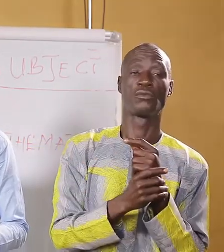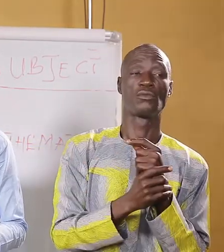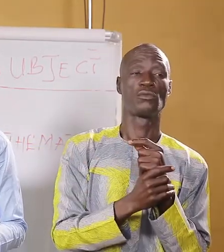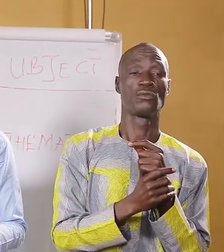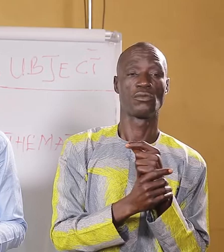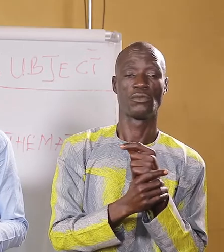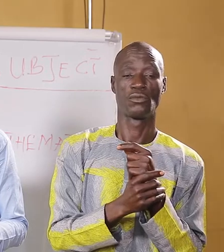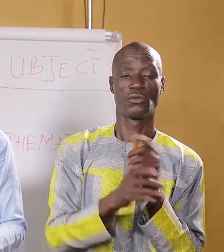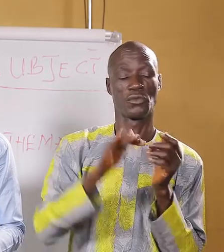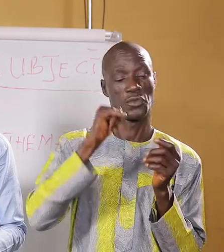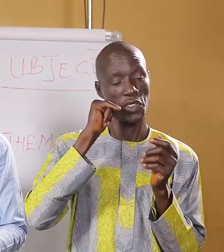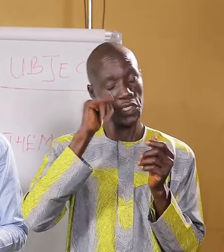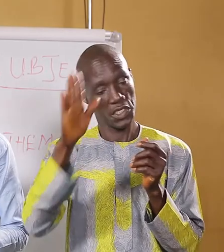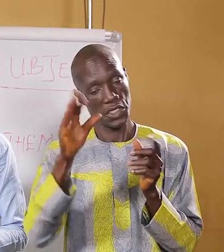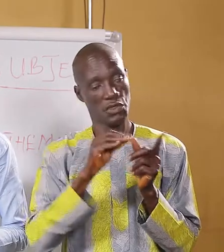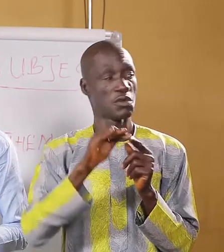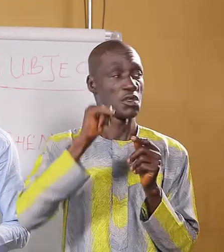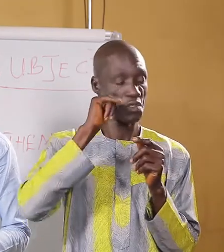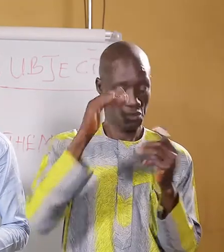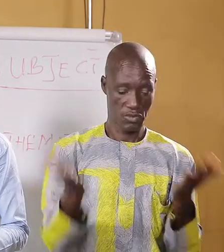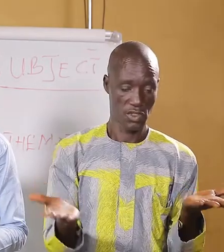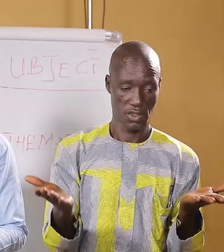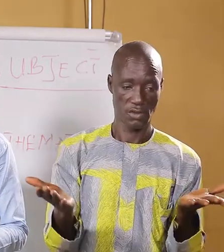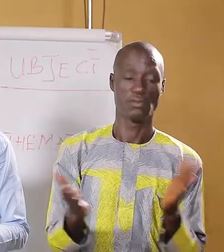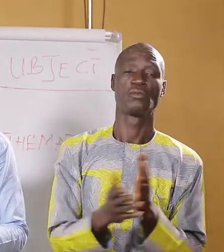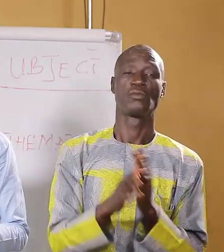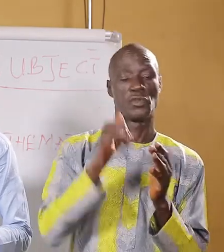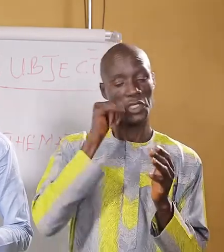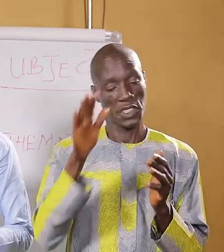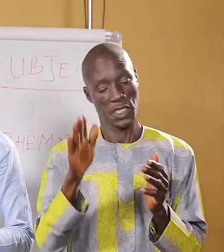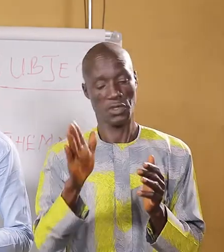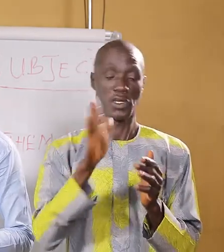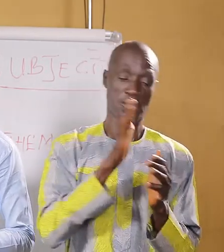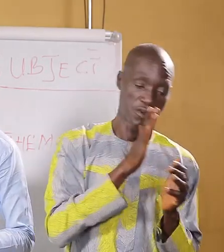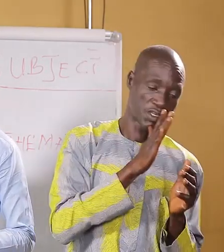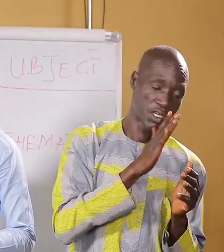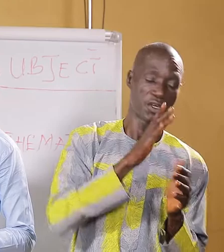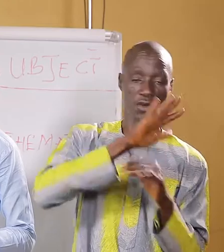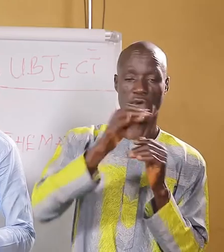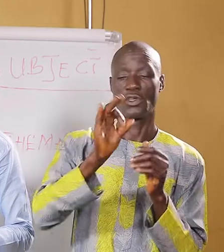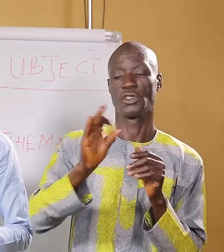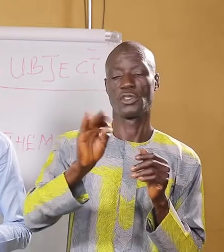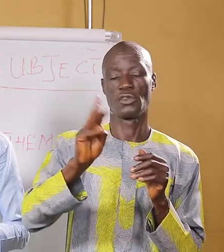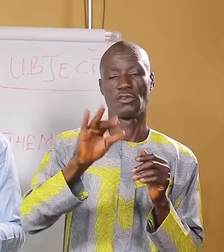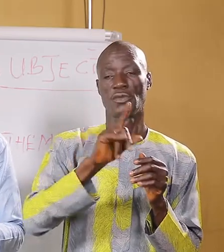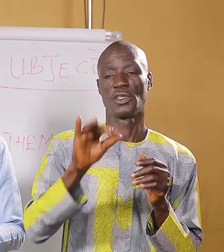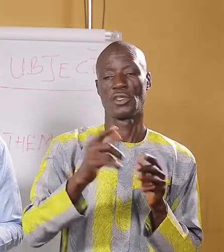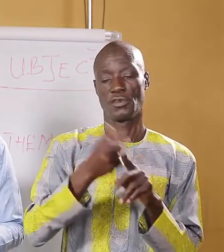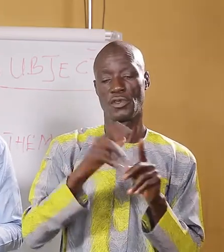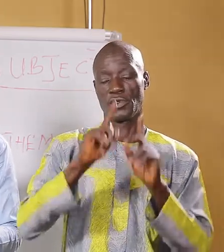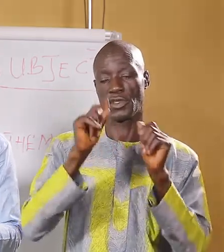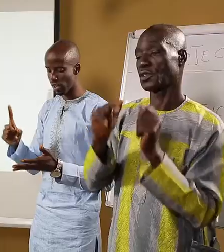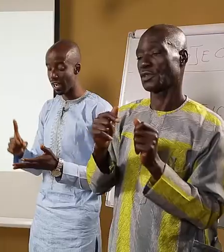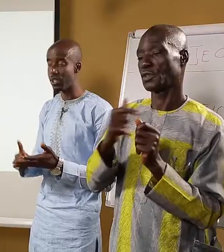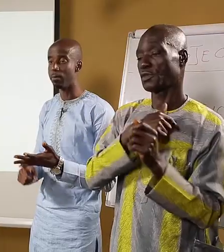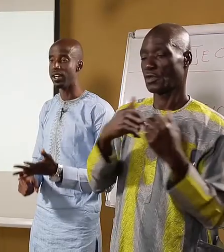female is either a girl or a mother. They are all female in the family. So now, from the